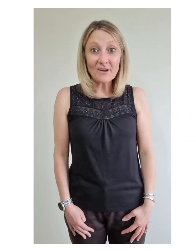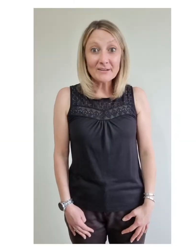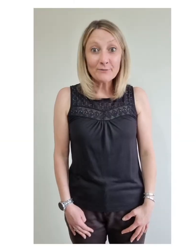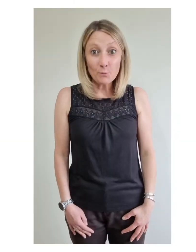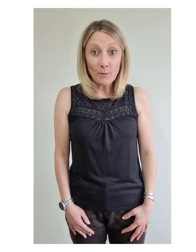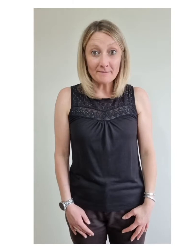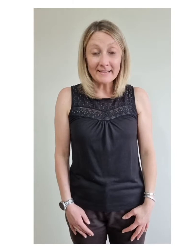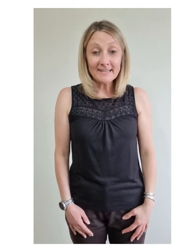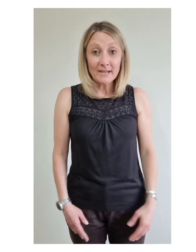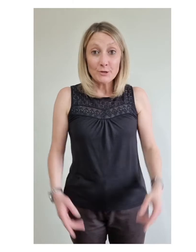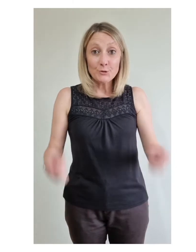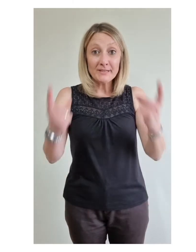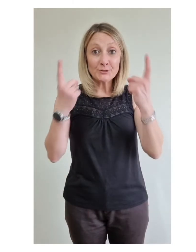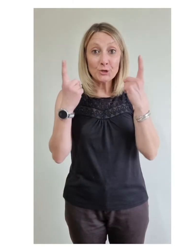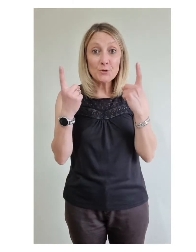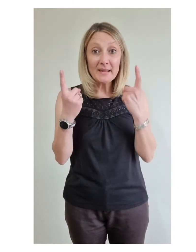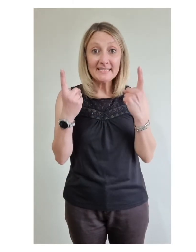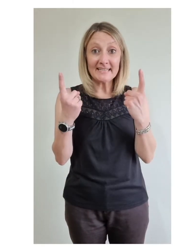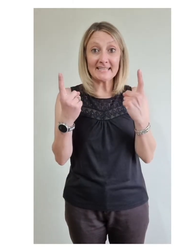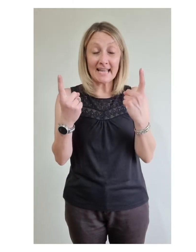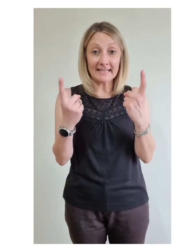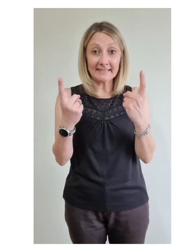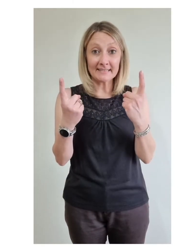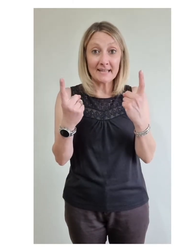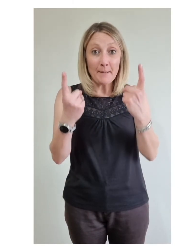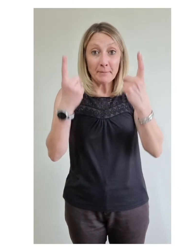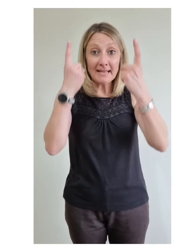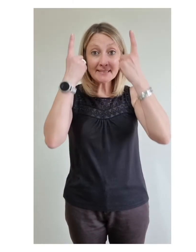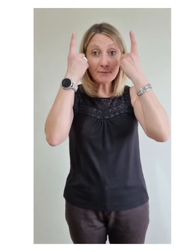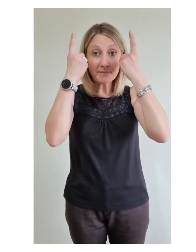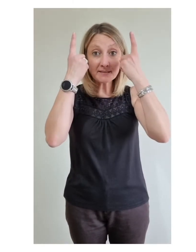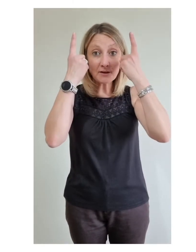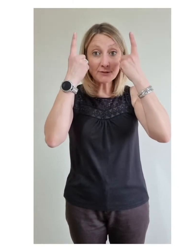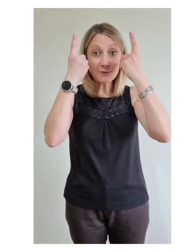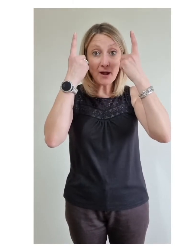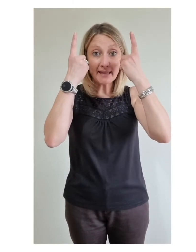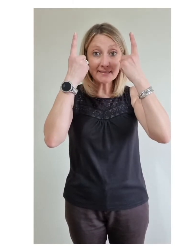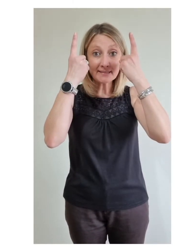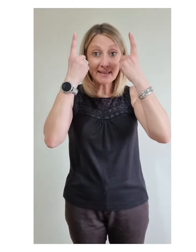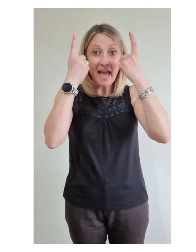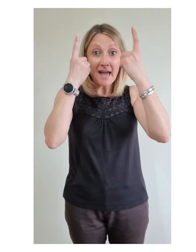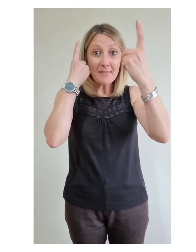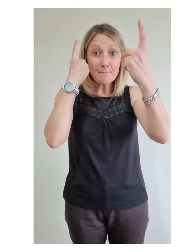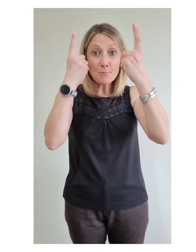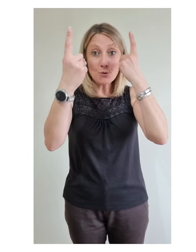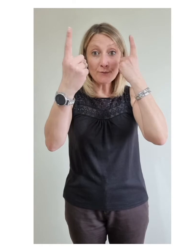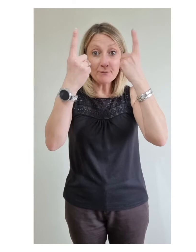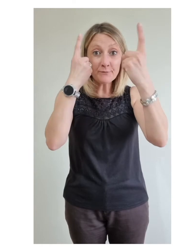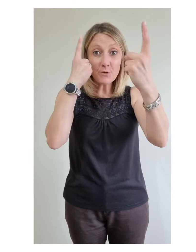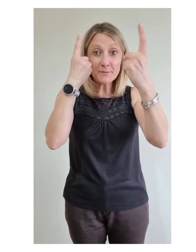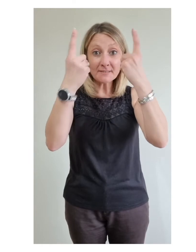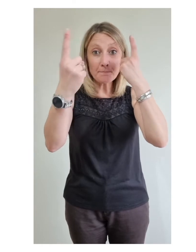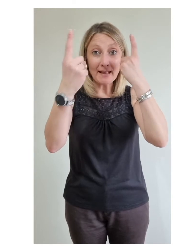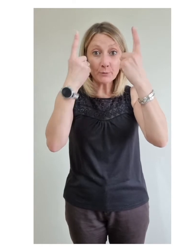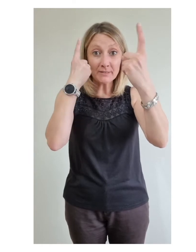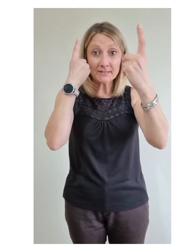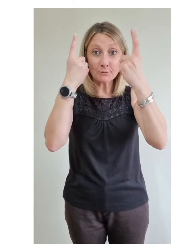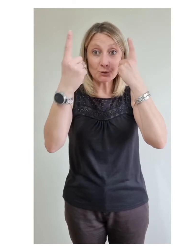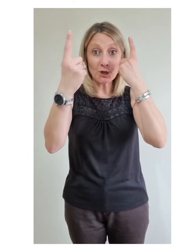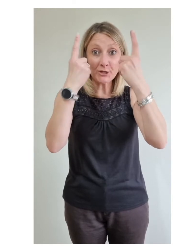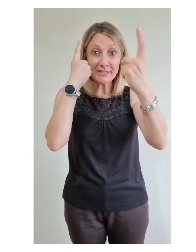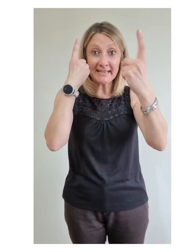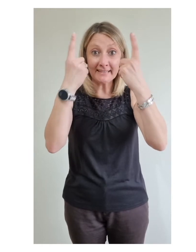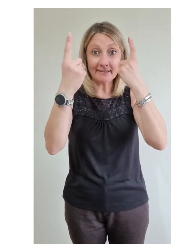The sign for worry: you need two index hands. Place them at the side of your head and then move them forwards and